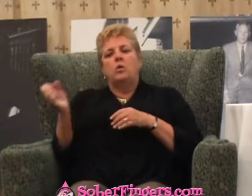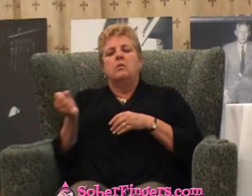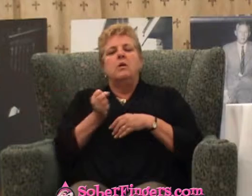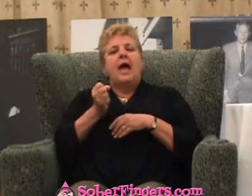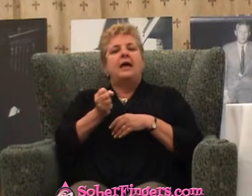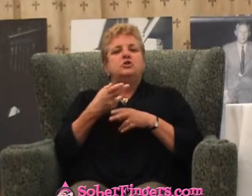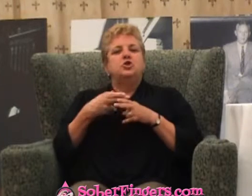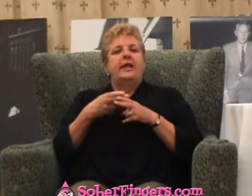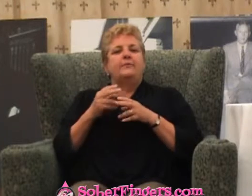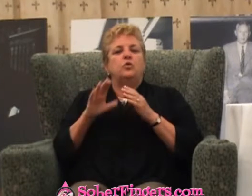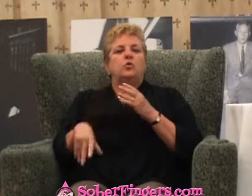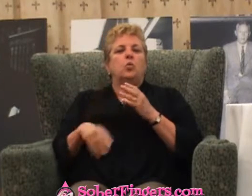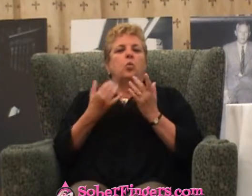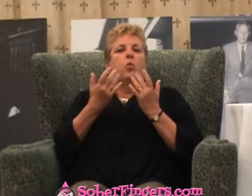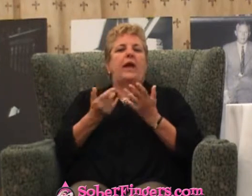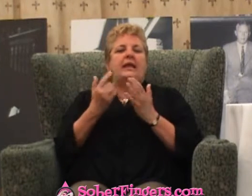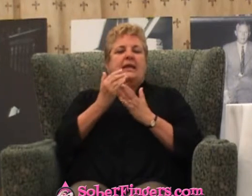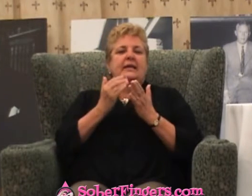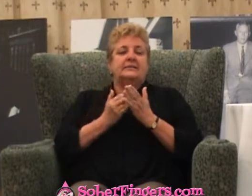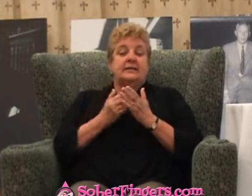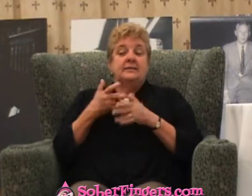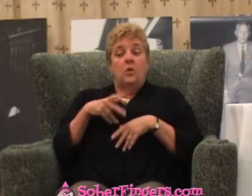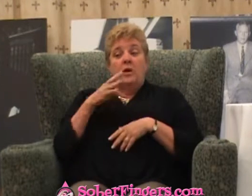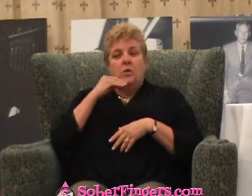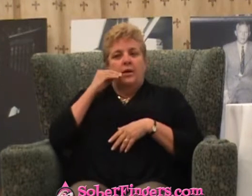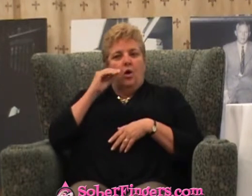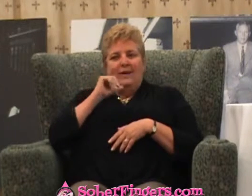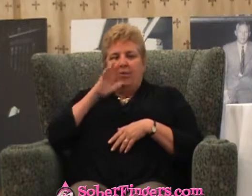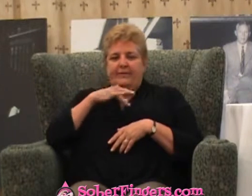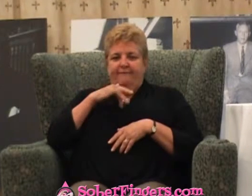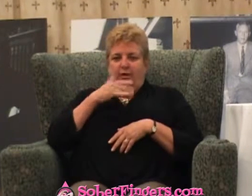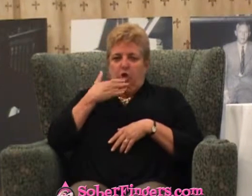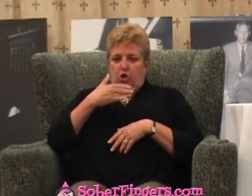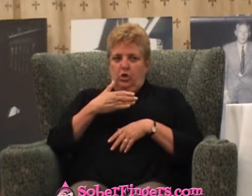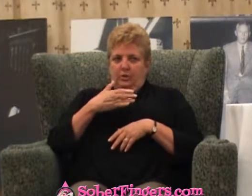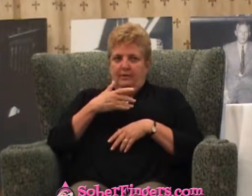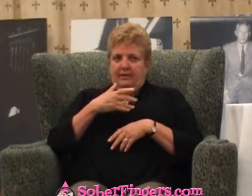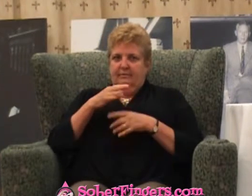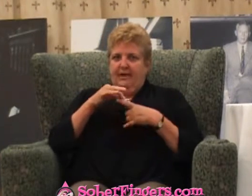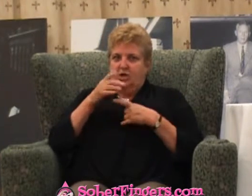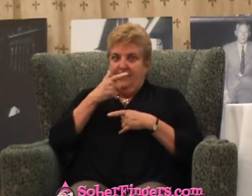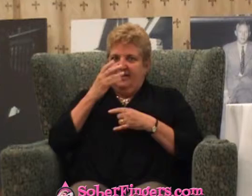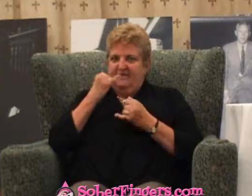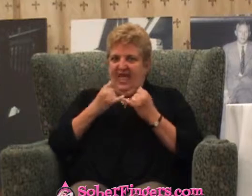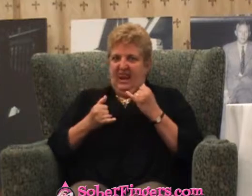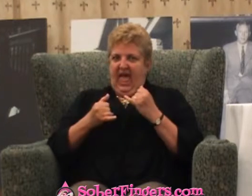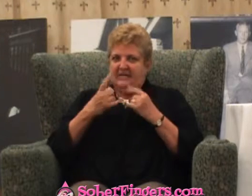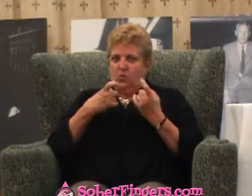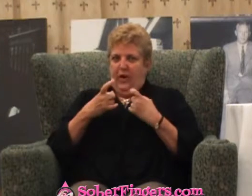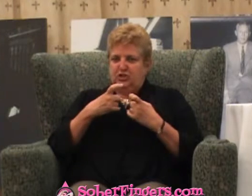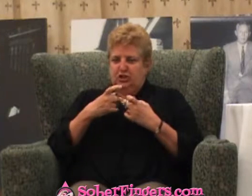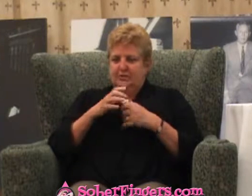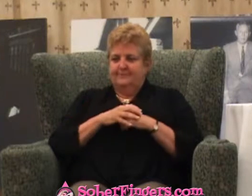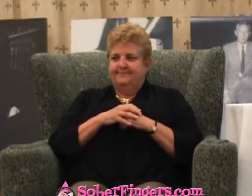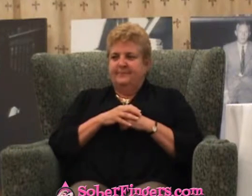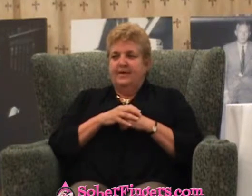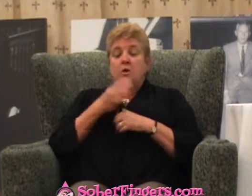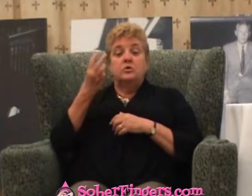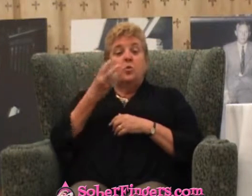went home not feeling particularly confident because of that last exchange. And I was, it was a Wednesday afternoon. I got home about